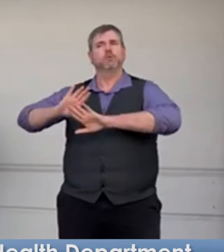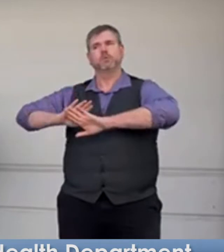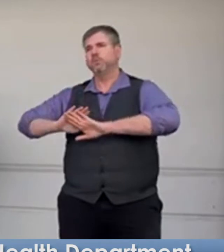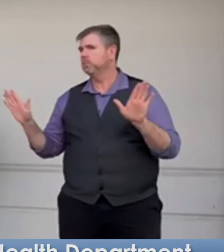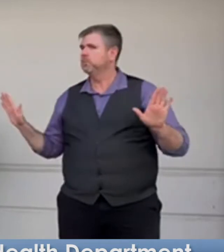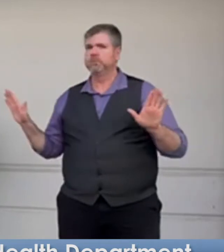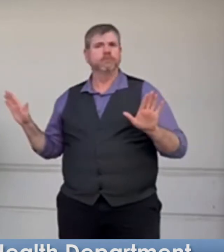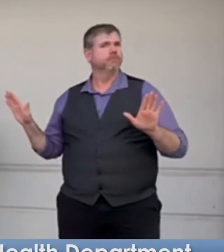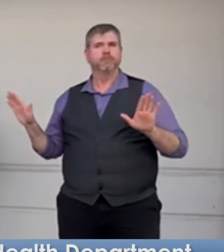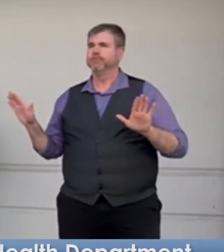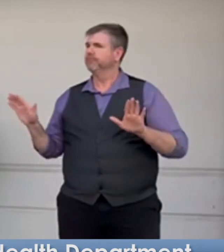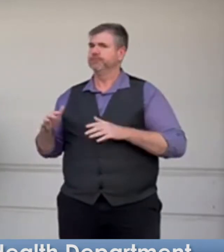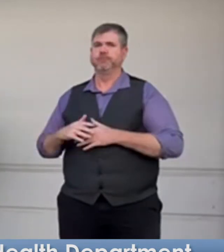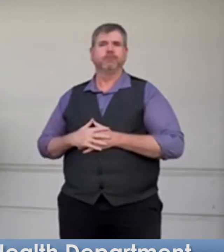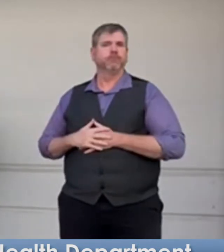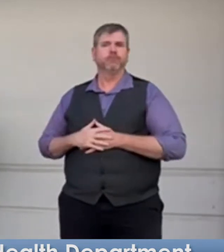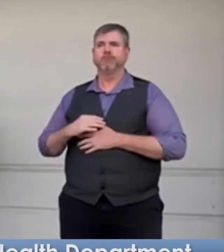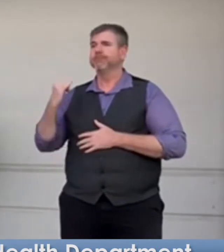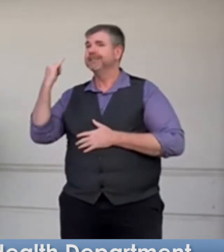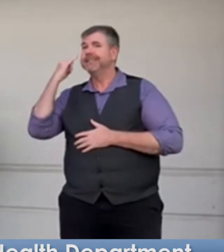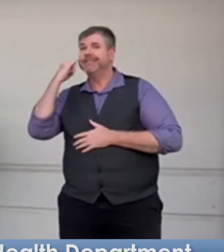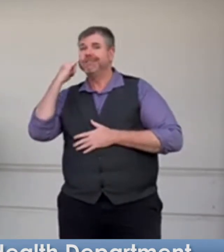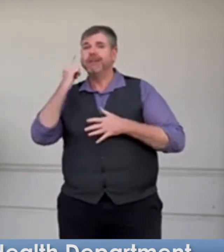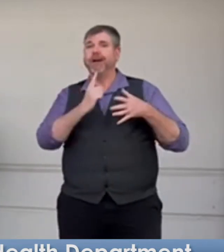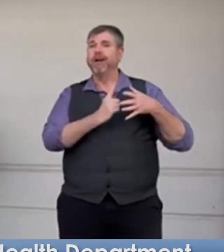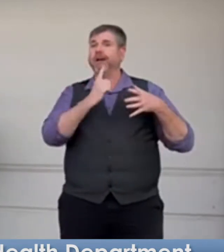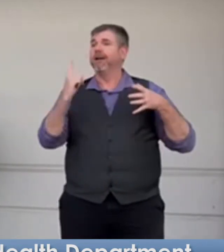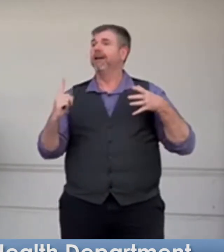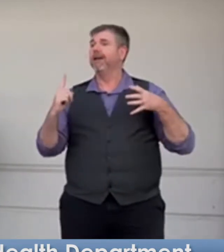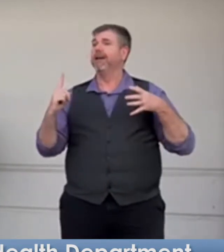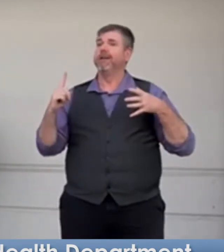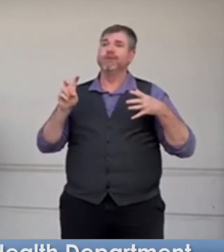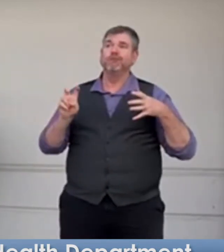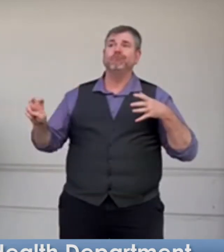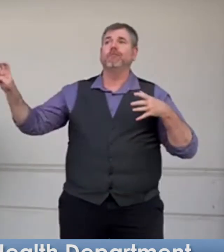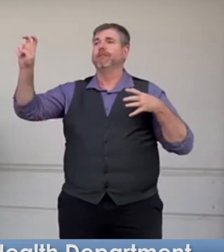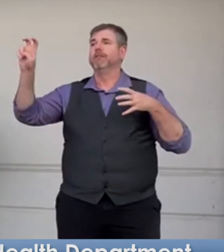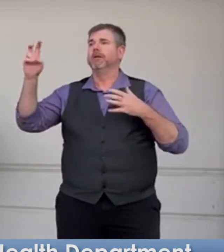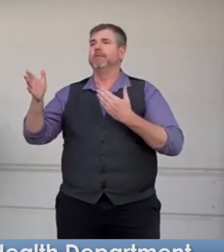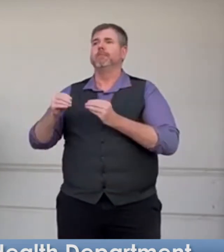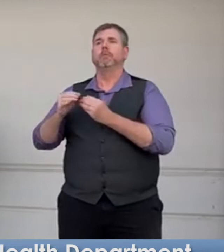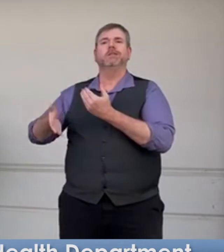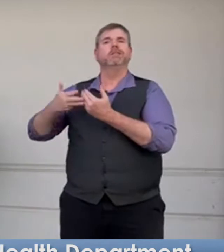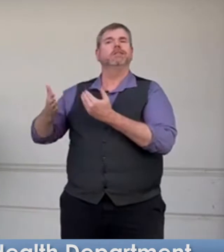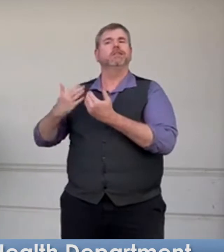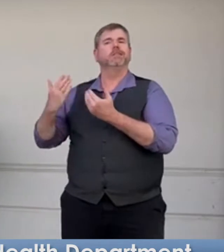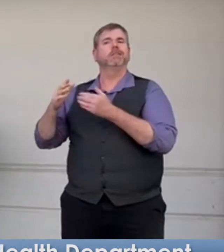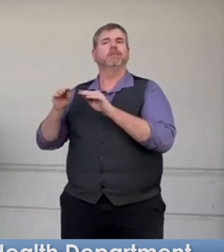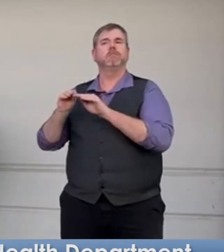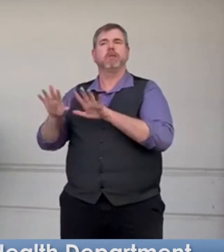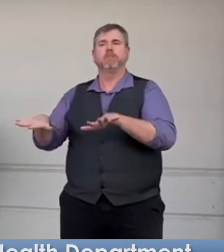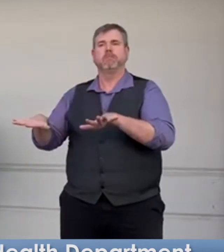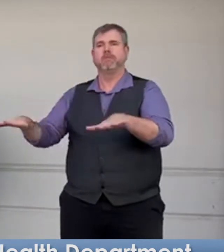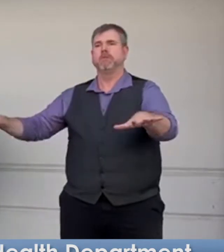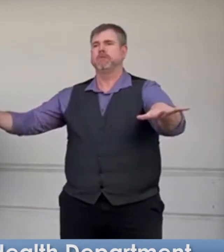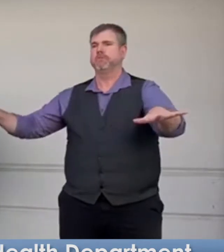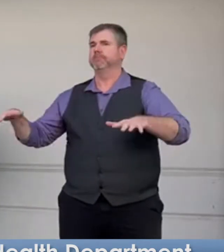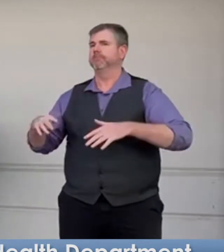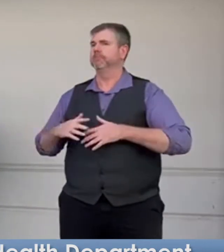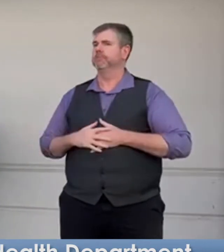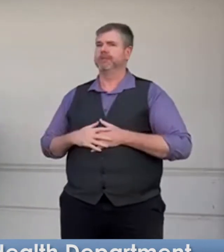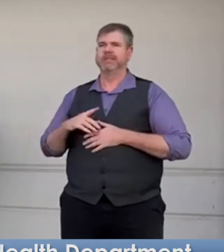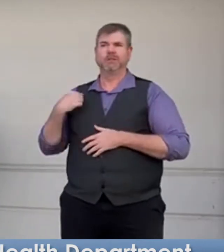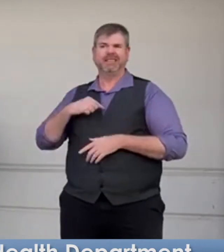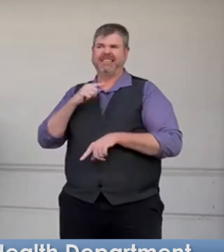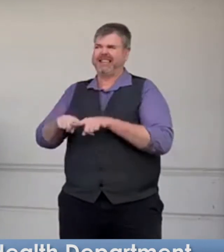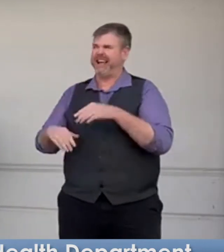for transmission, and we simply can't afford that now. Thank you, and I'm going to turn it back over first back